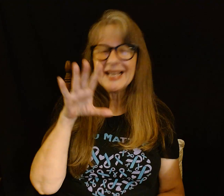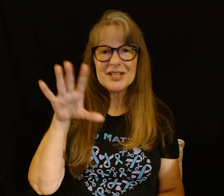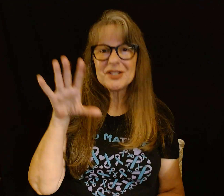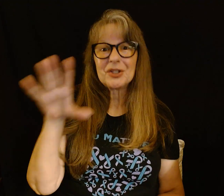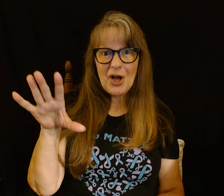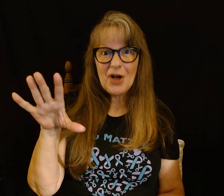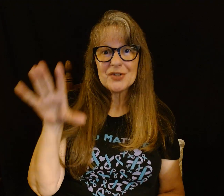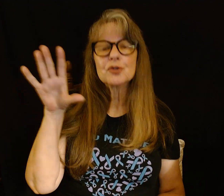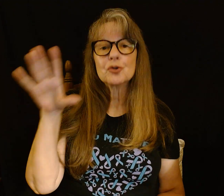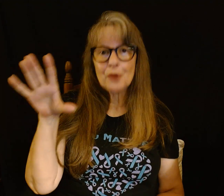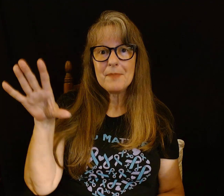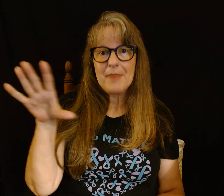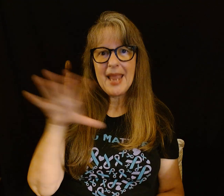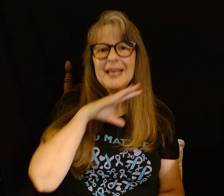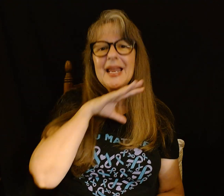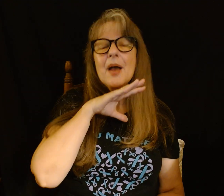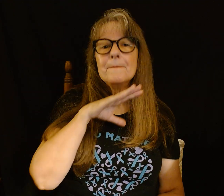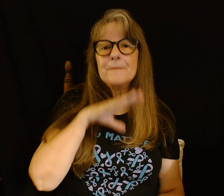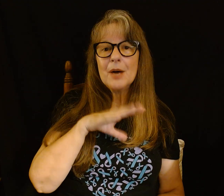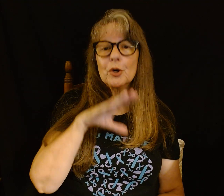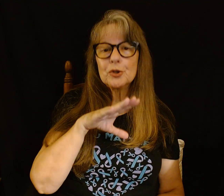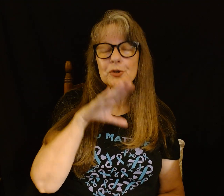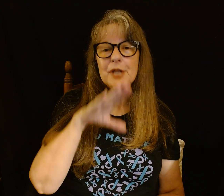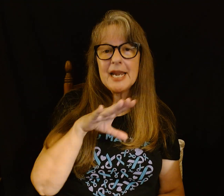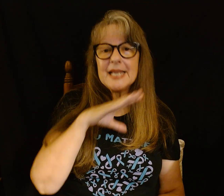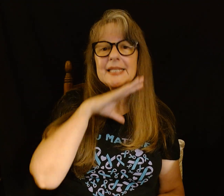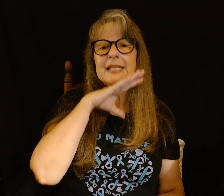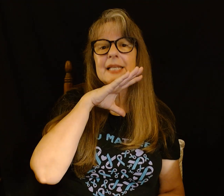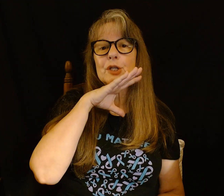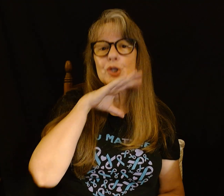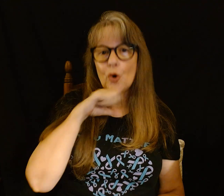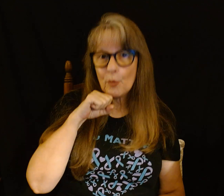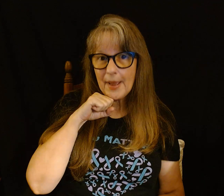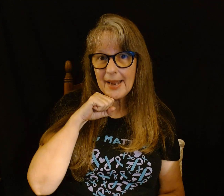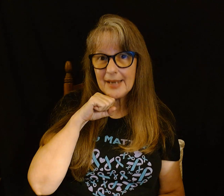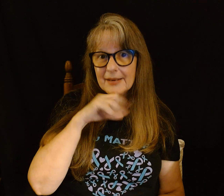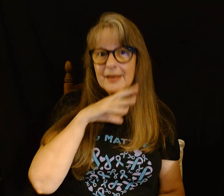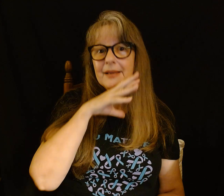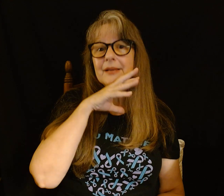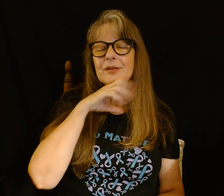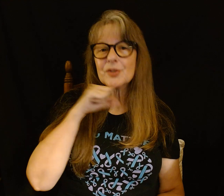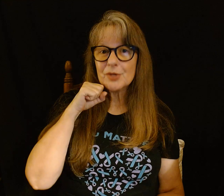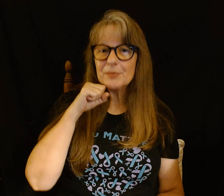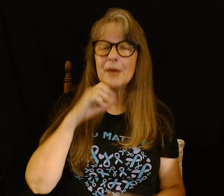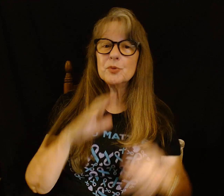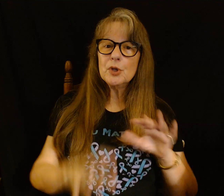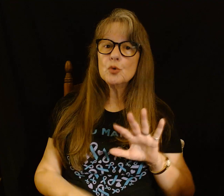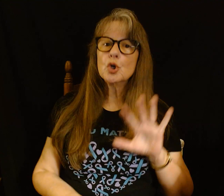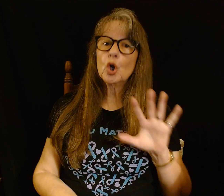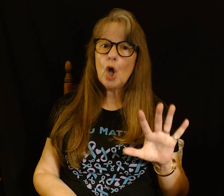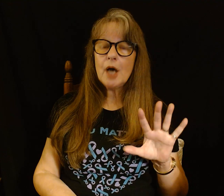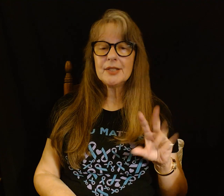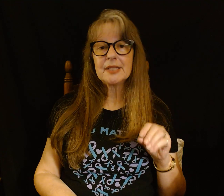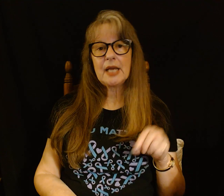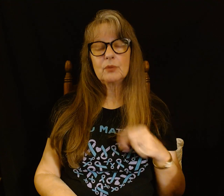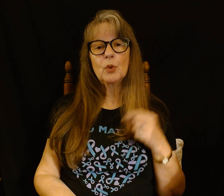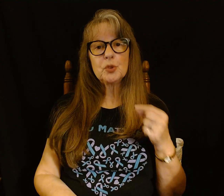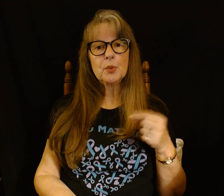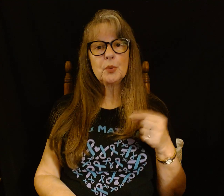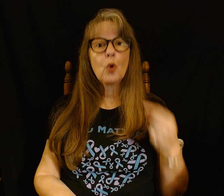the gloss, dry pain. But what you're saying is it's a dull pain. So sometimes we use glosses like what you would normally